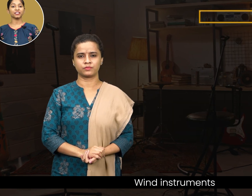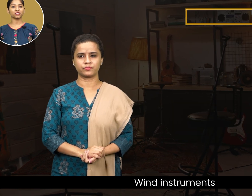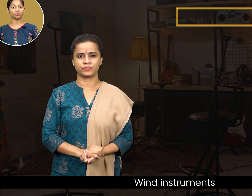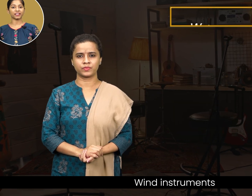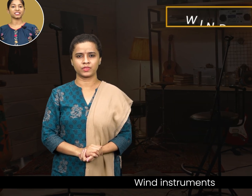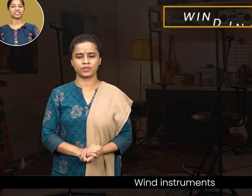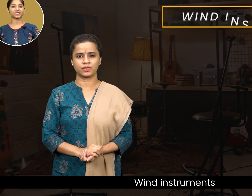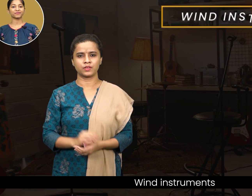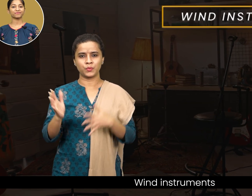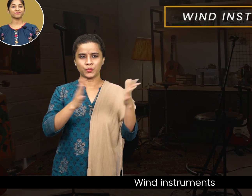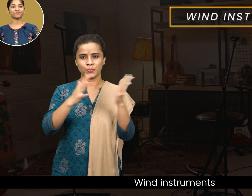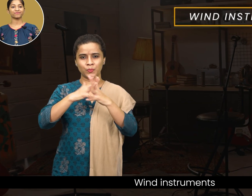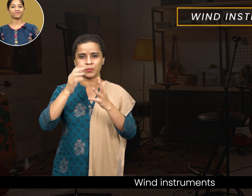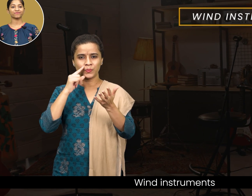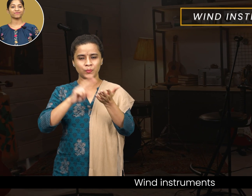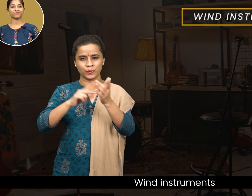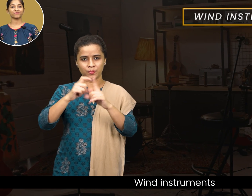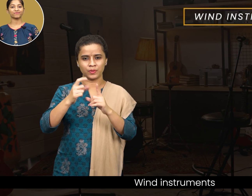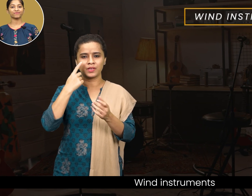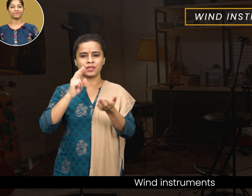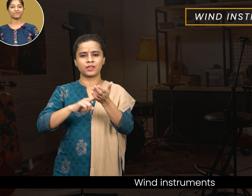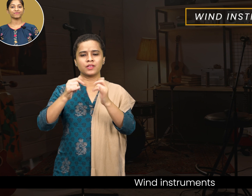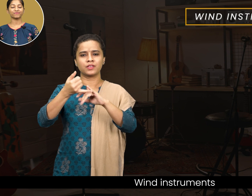Wind instruments.